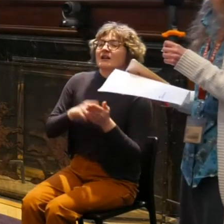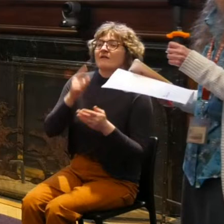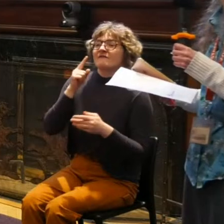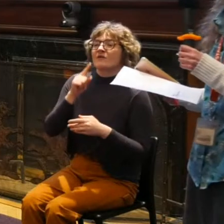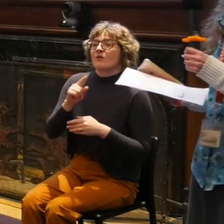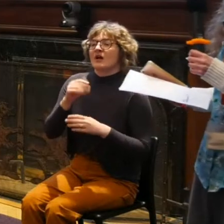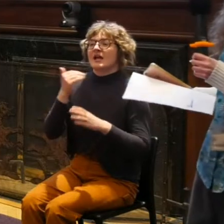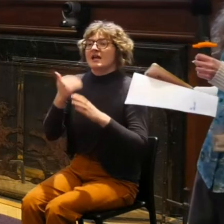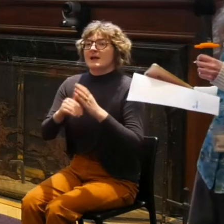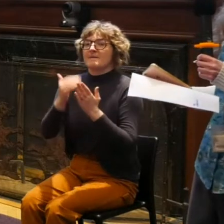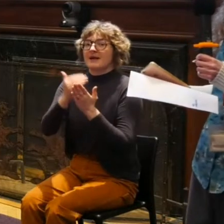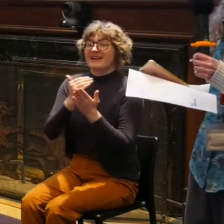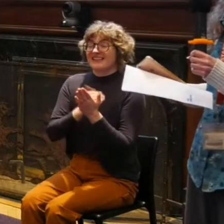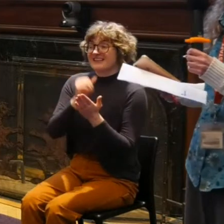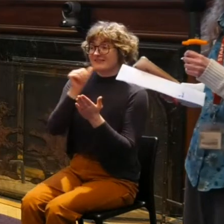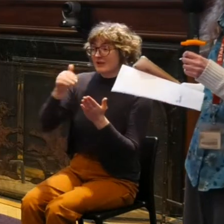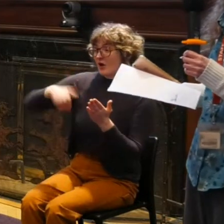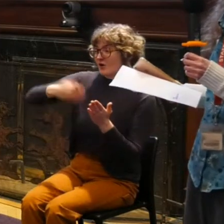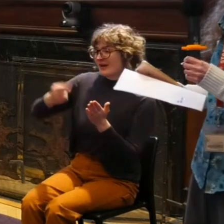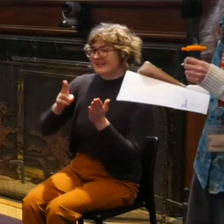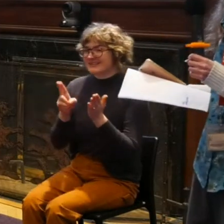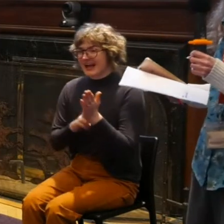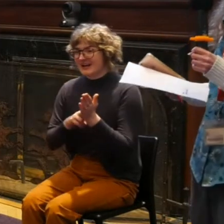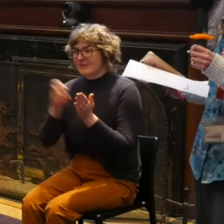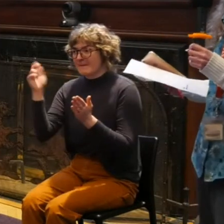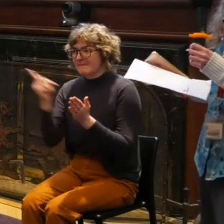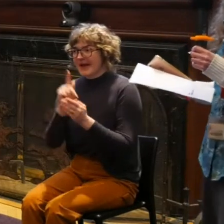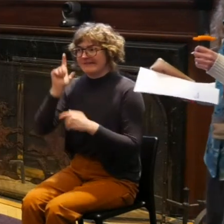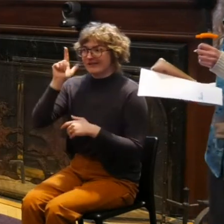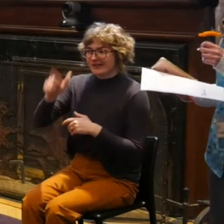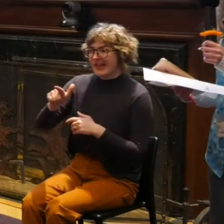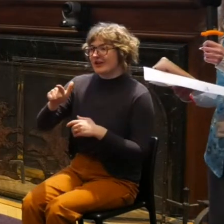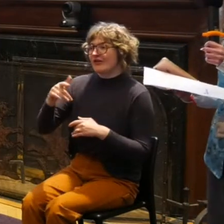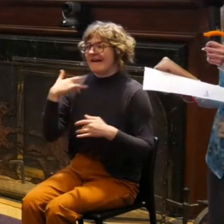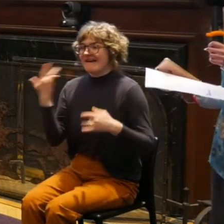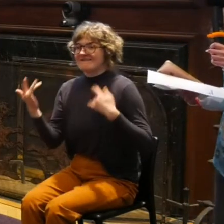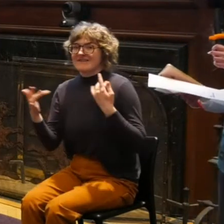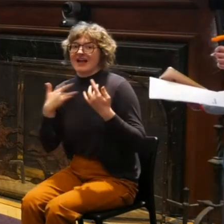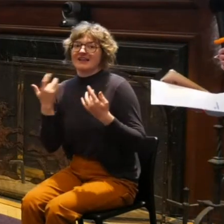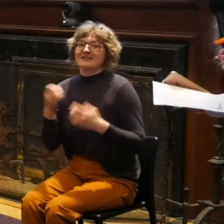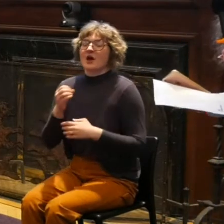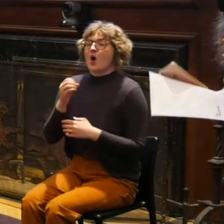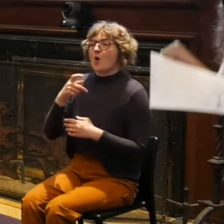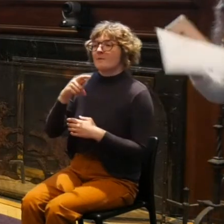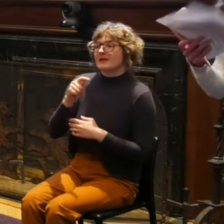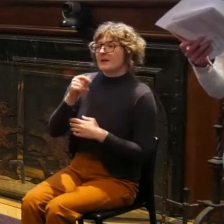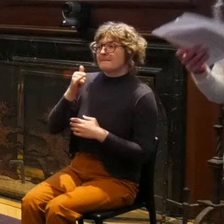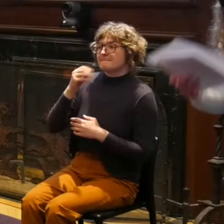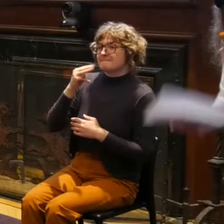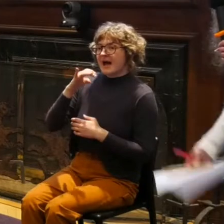Email us if you're not already on there, so we can have you back for other poetry readings and open mic events. And